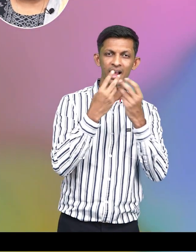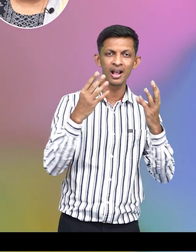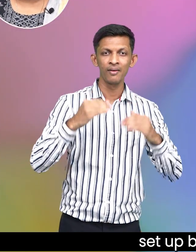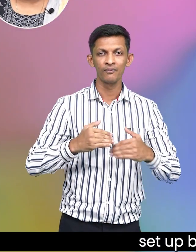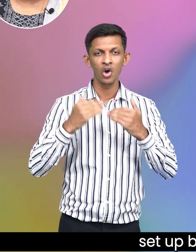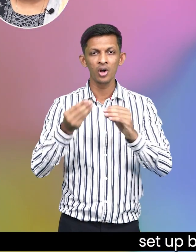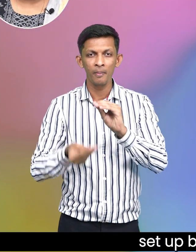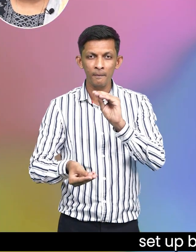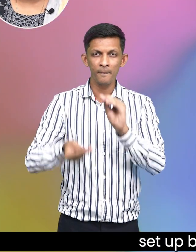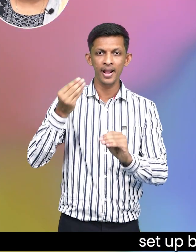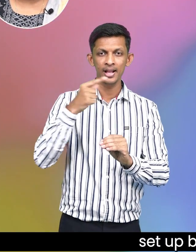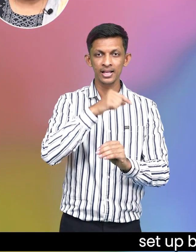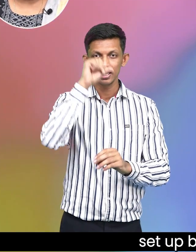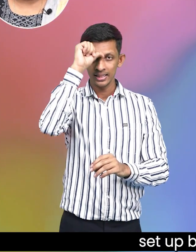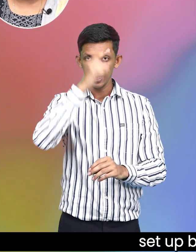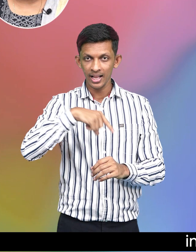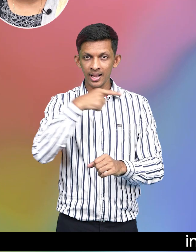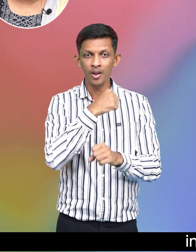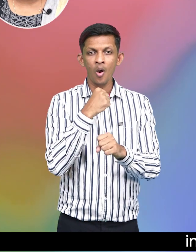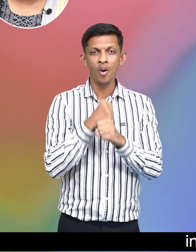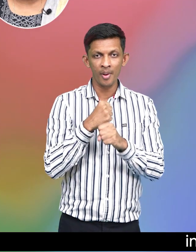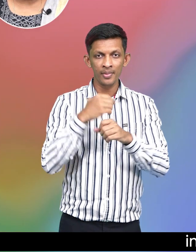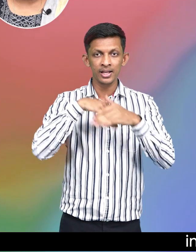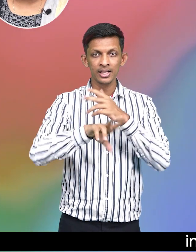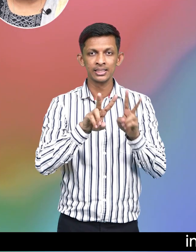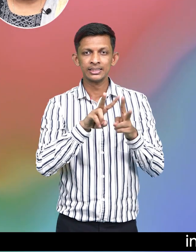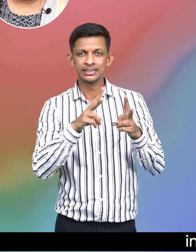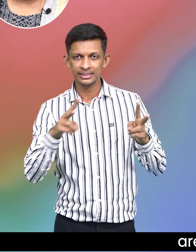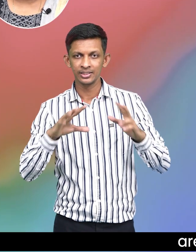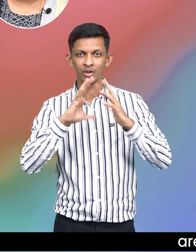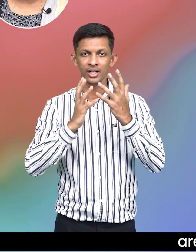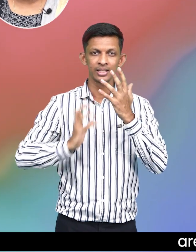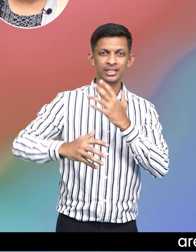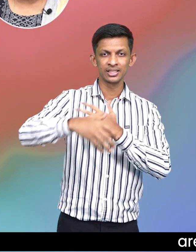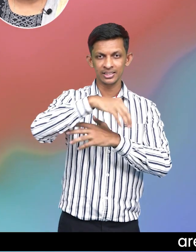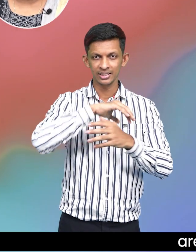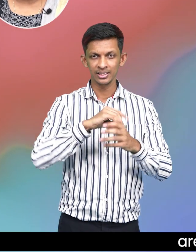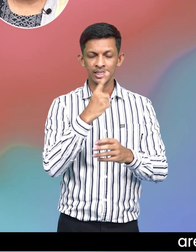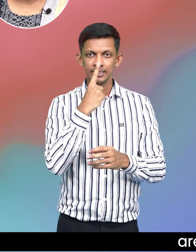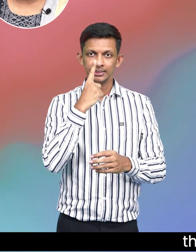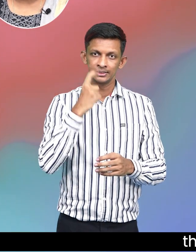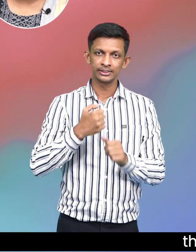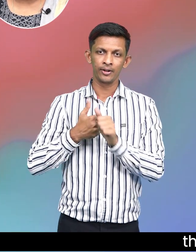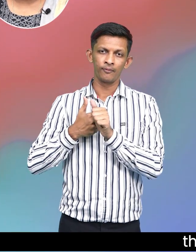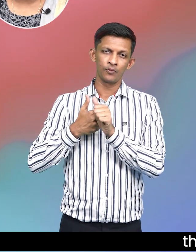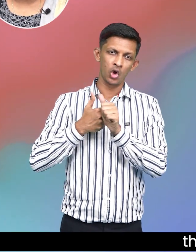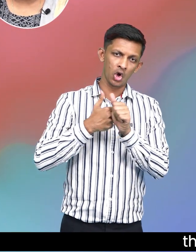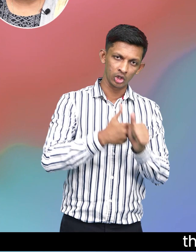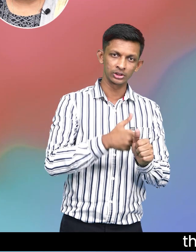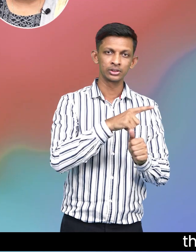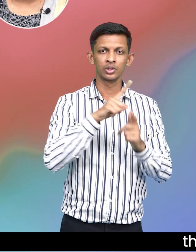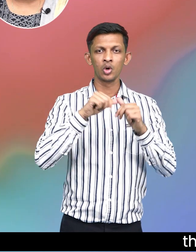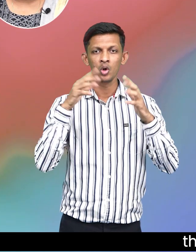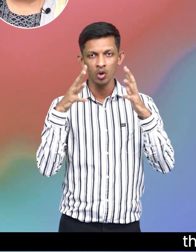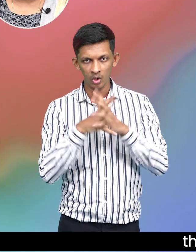Embassies set up by the Indian government in different countries are expected to follow the legal